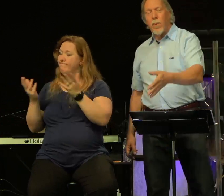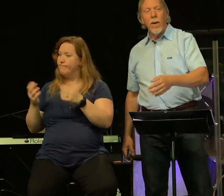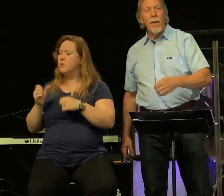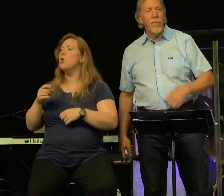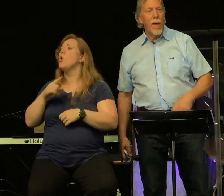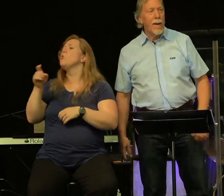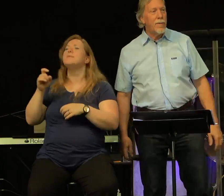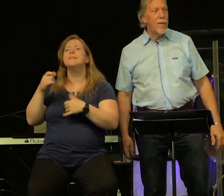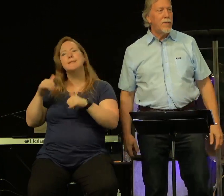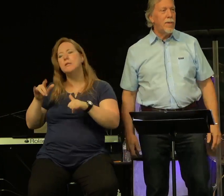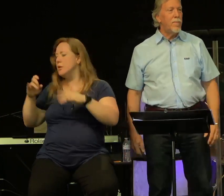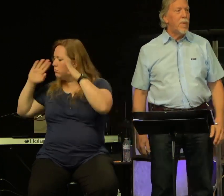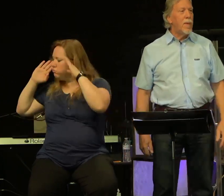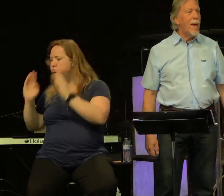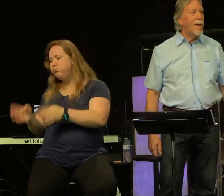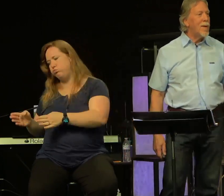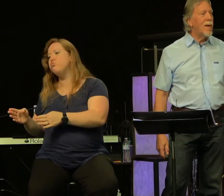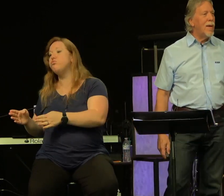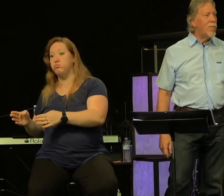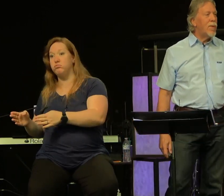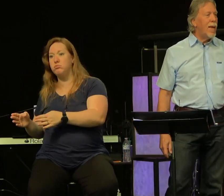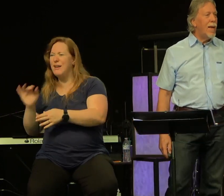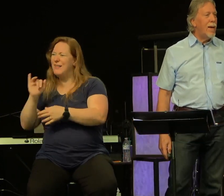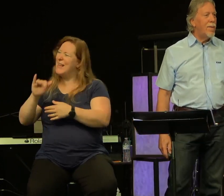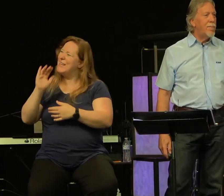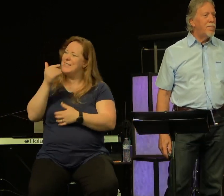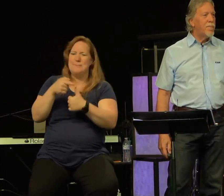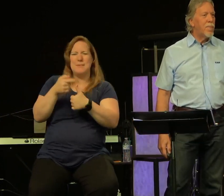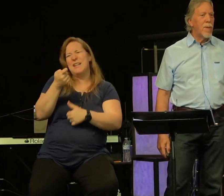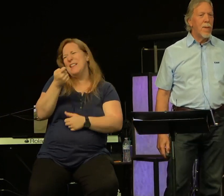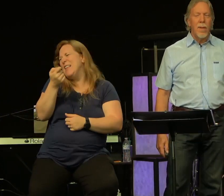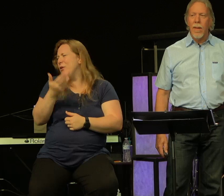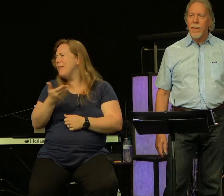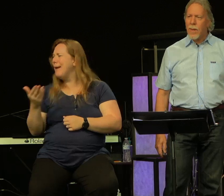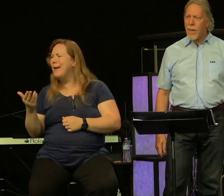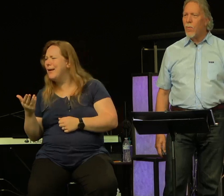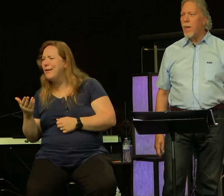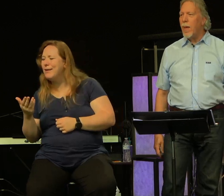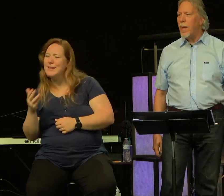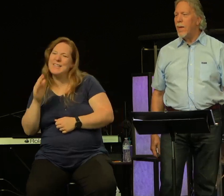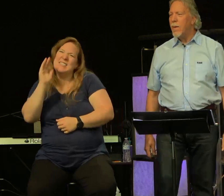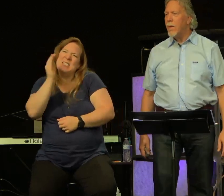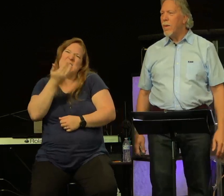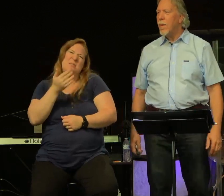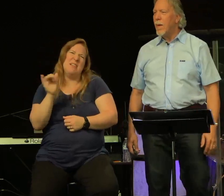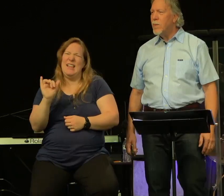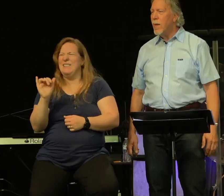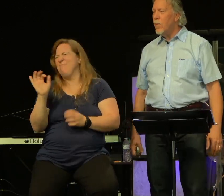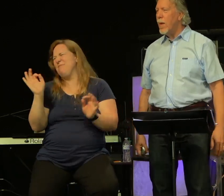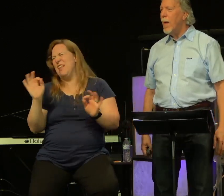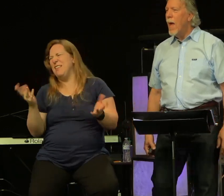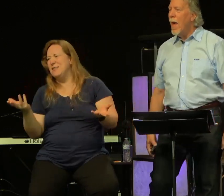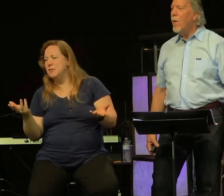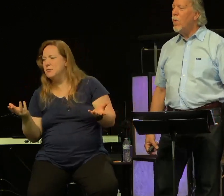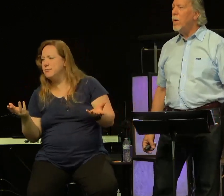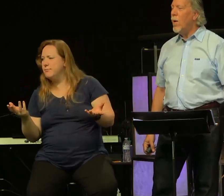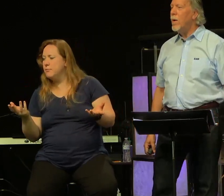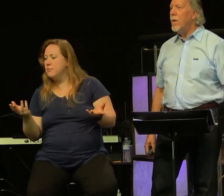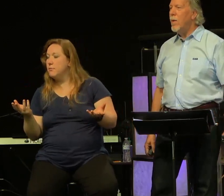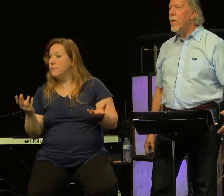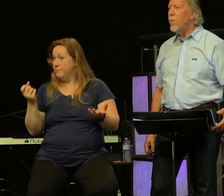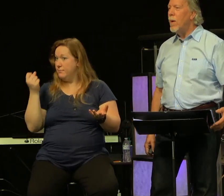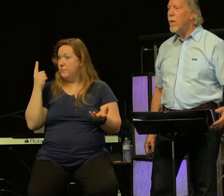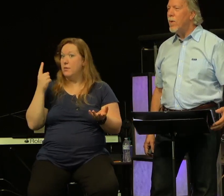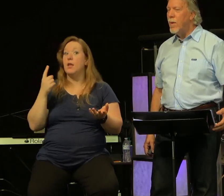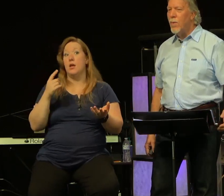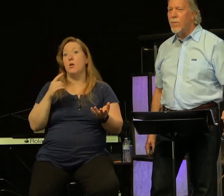Give them your undivided attention. That is a little thing, isn't it? It's a little thing. It's a little thing. And it wouldn't hurt to